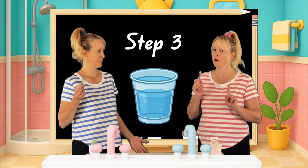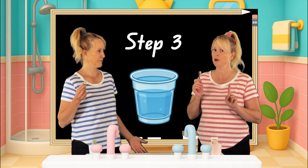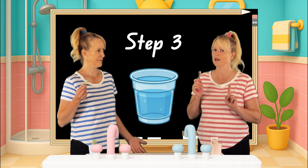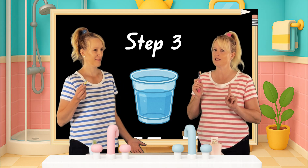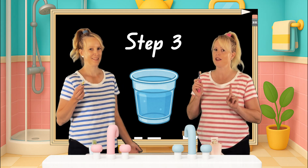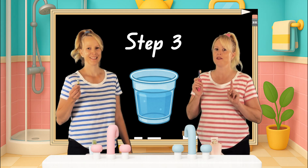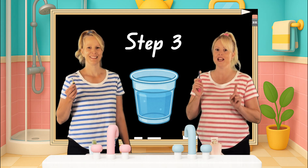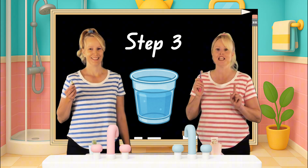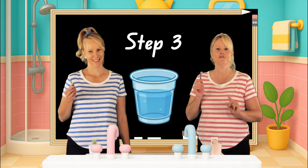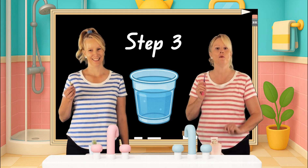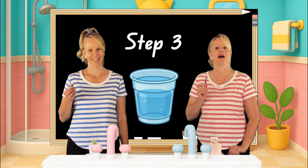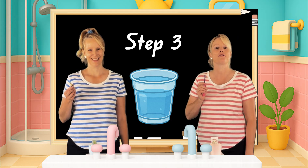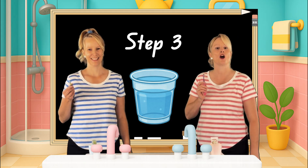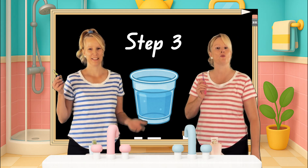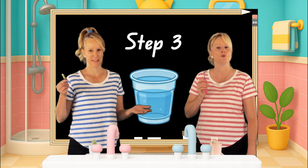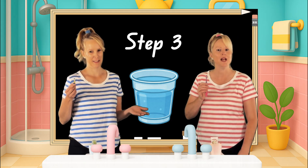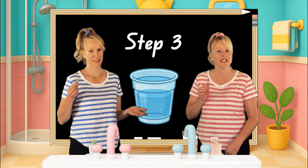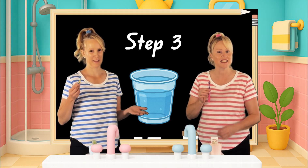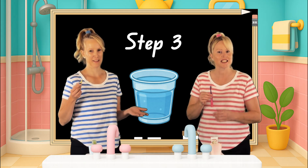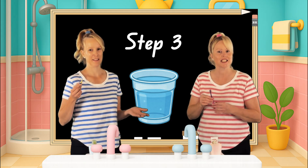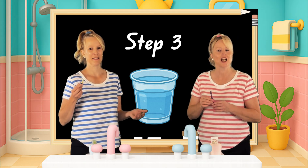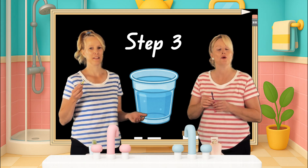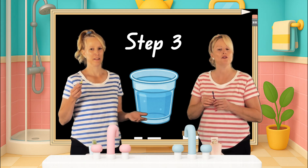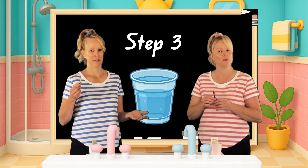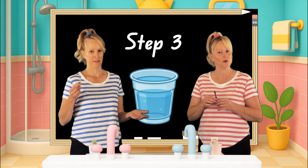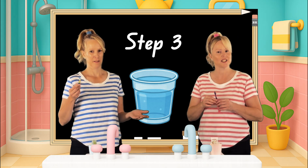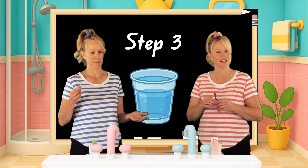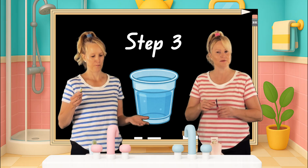it. Then give your mouth a rinse with water.